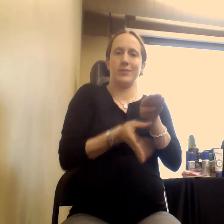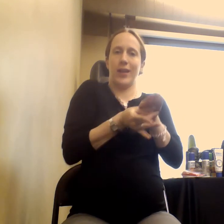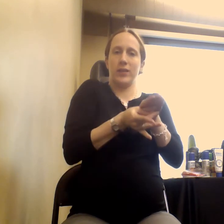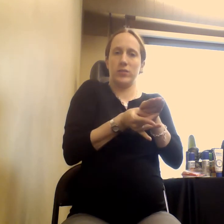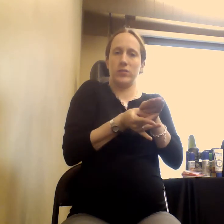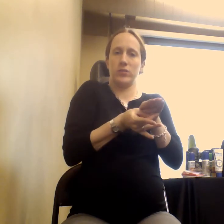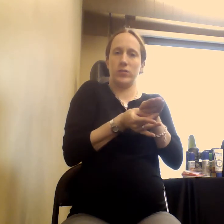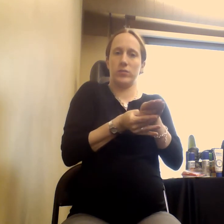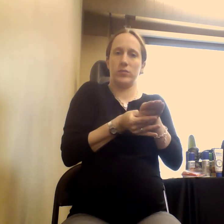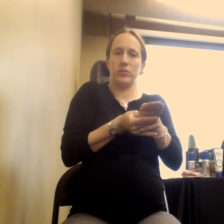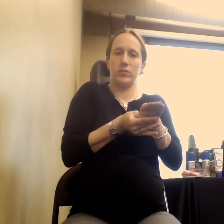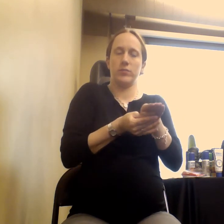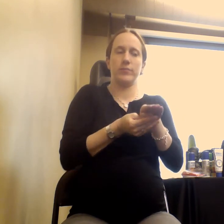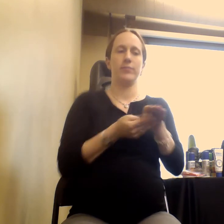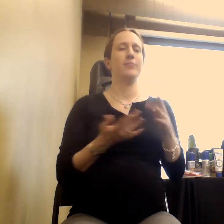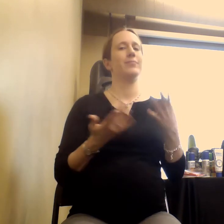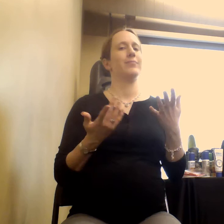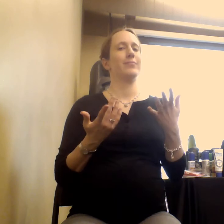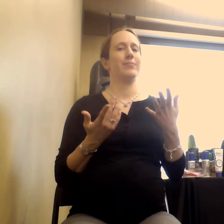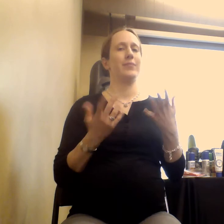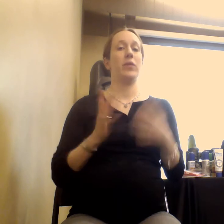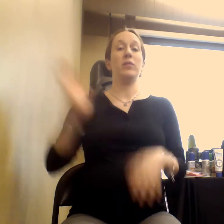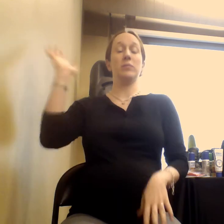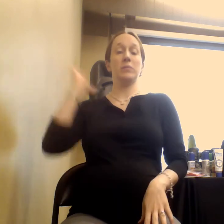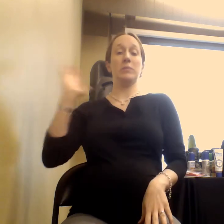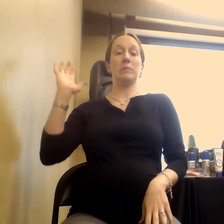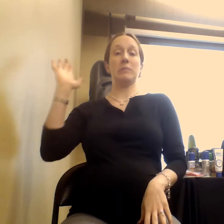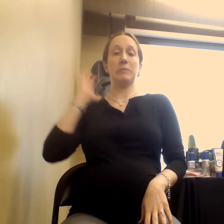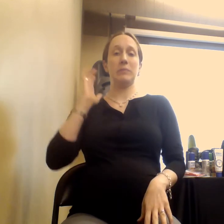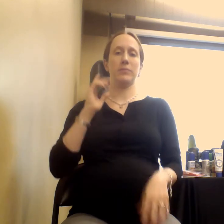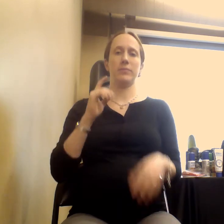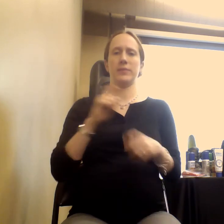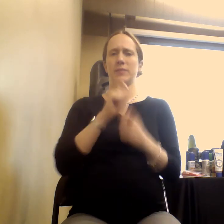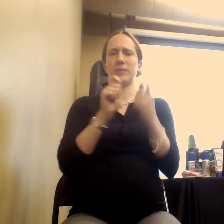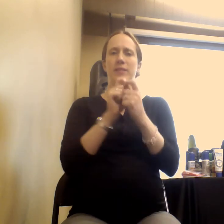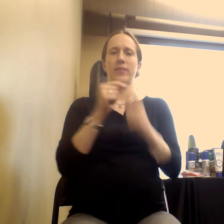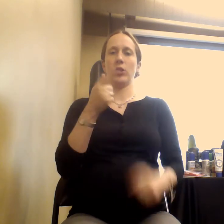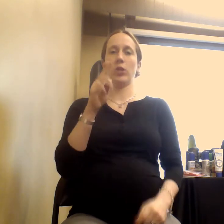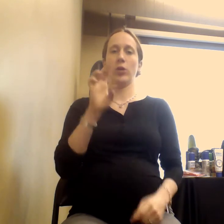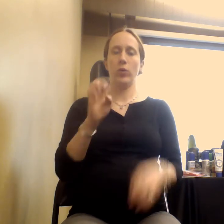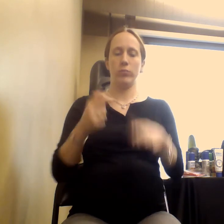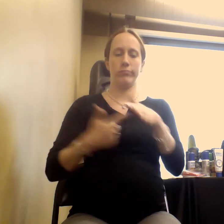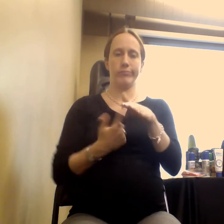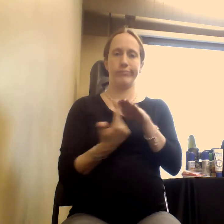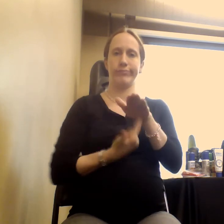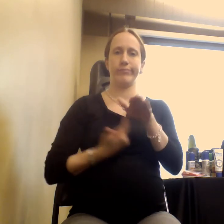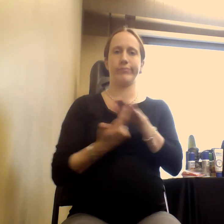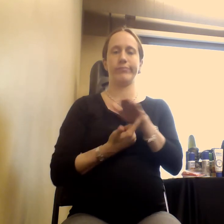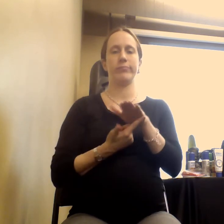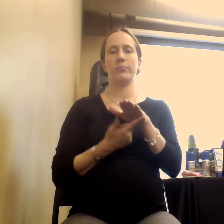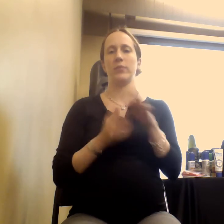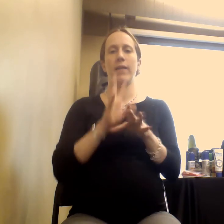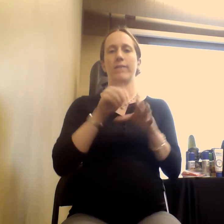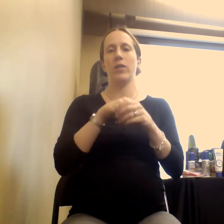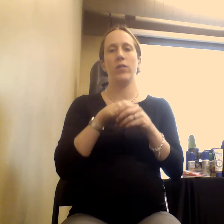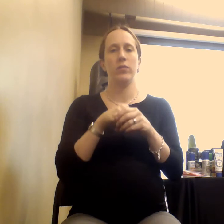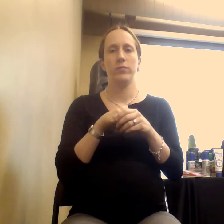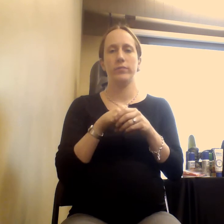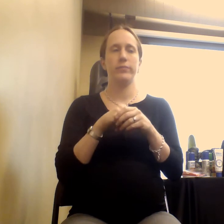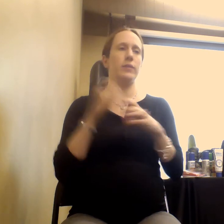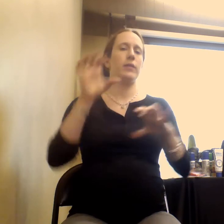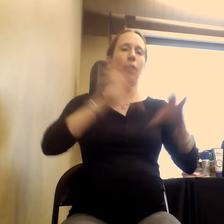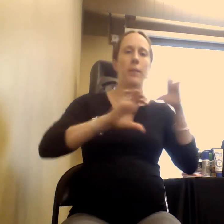glues, carcinogens, we had to get rid of them. Certain glues involved animals, animal rights got involved, had to get rid of them.